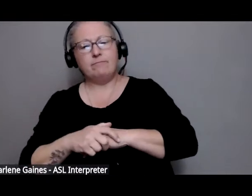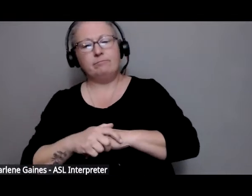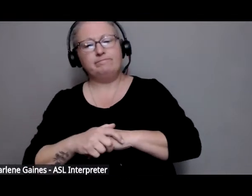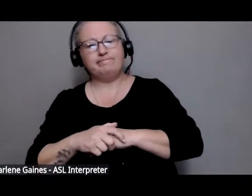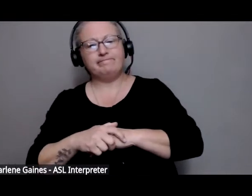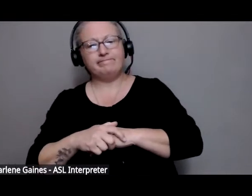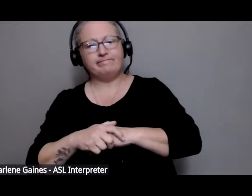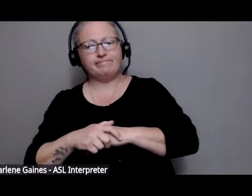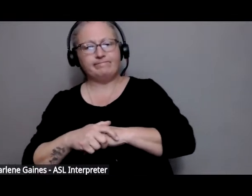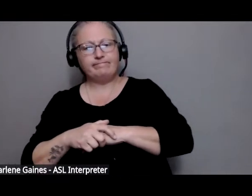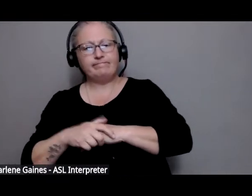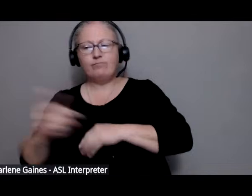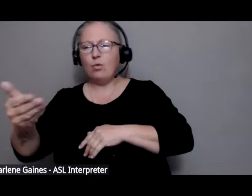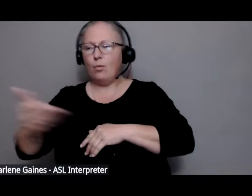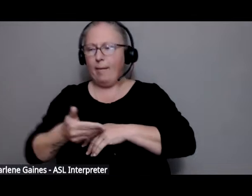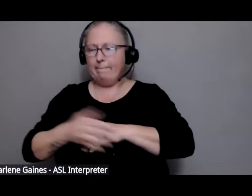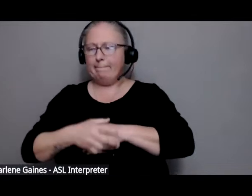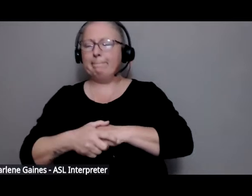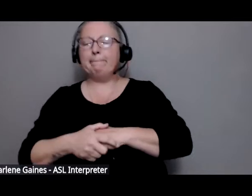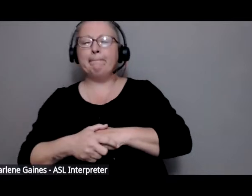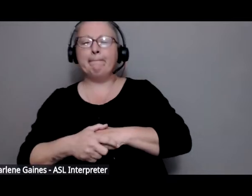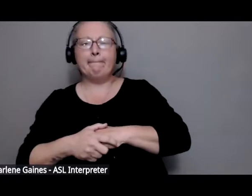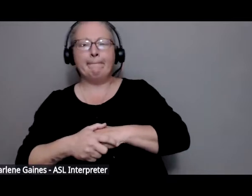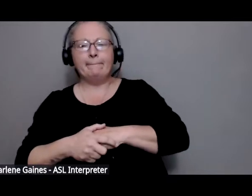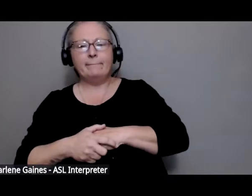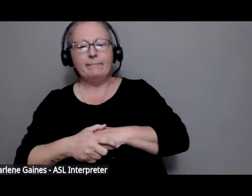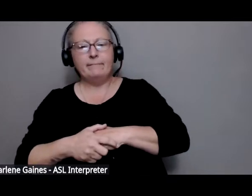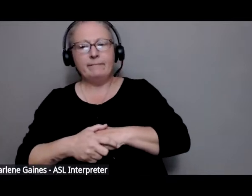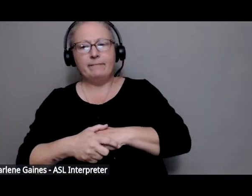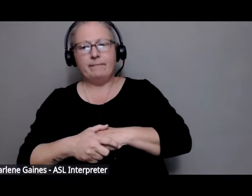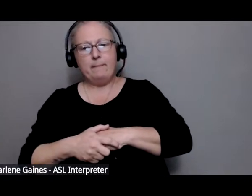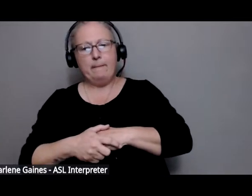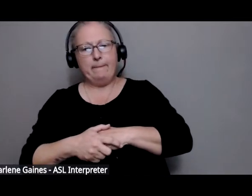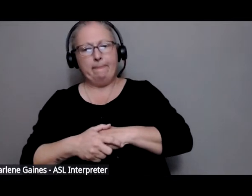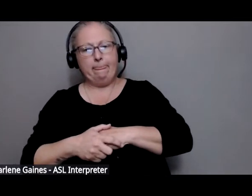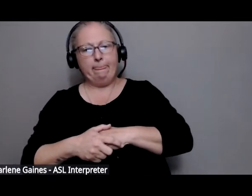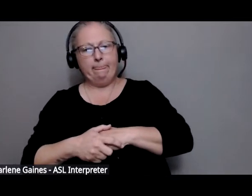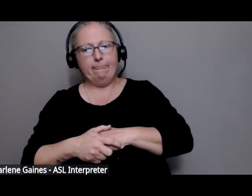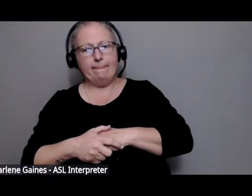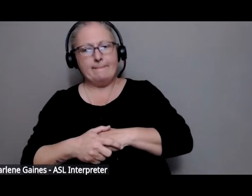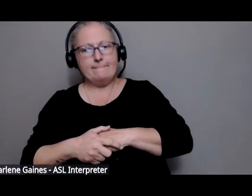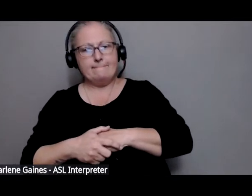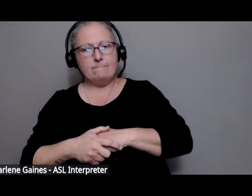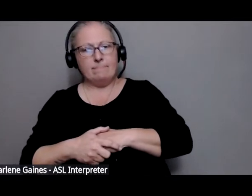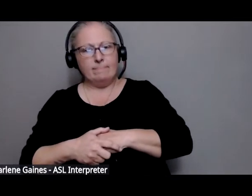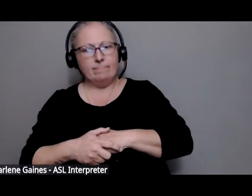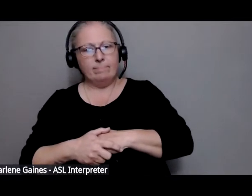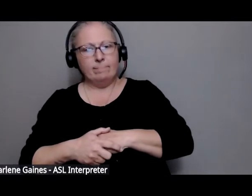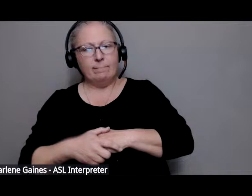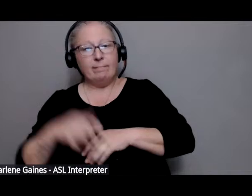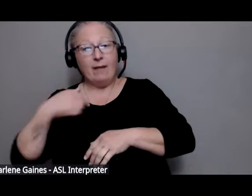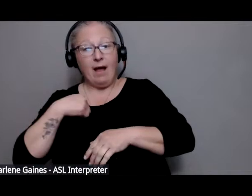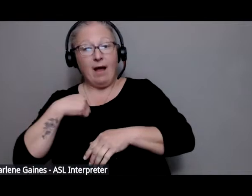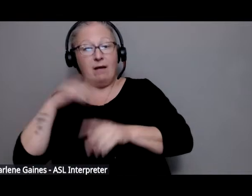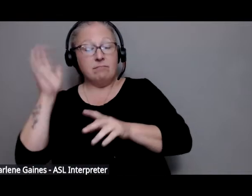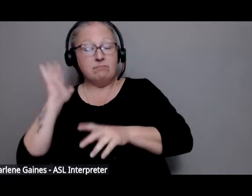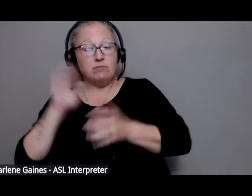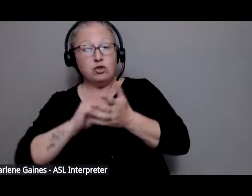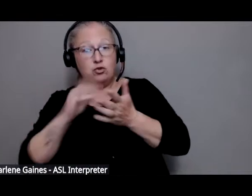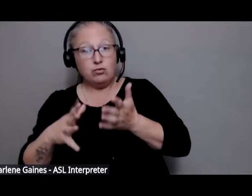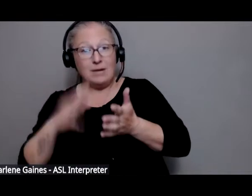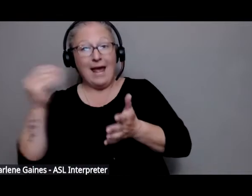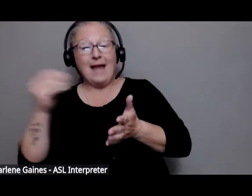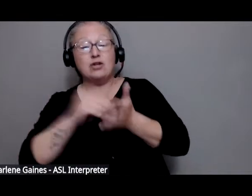Welcome. been a student and a student teacher